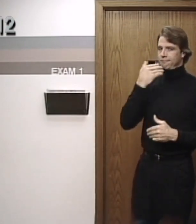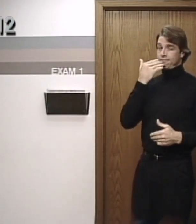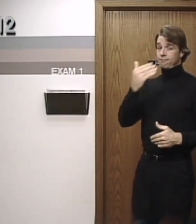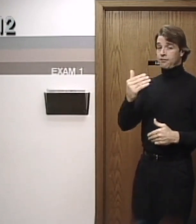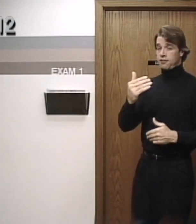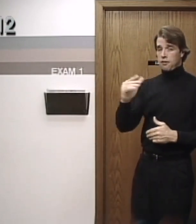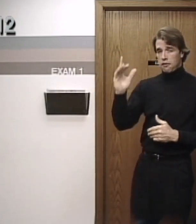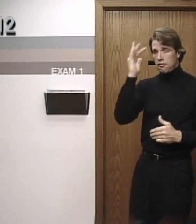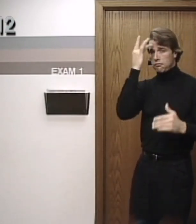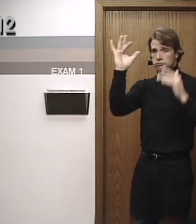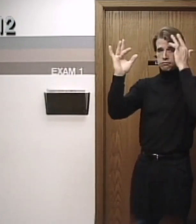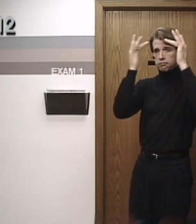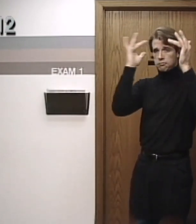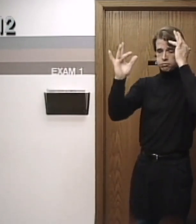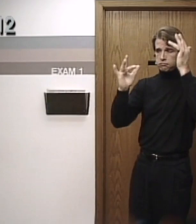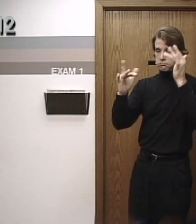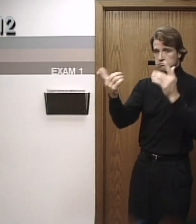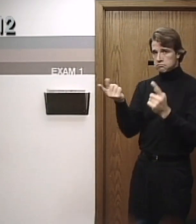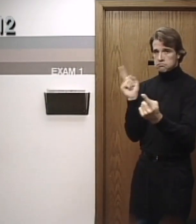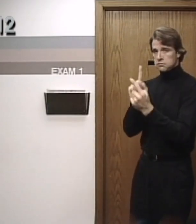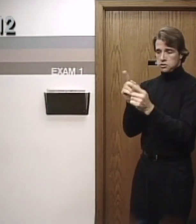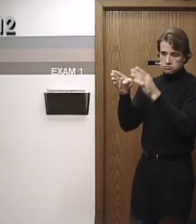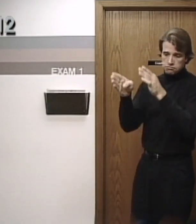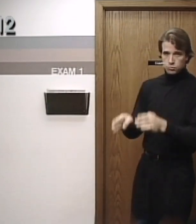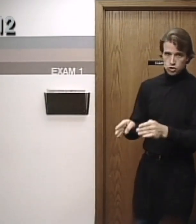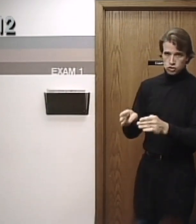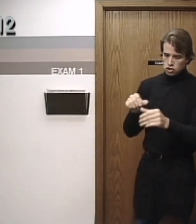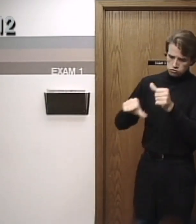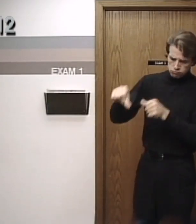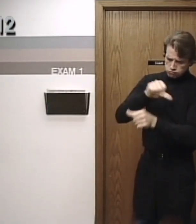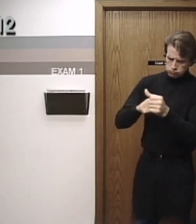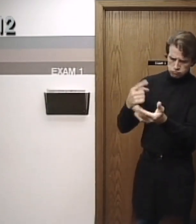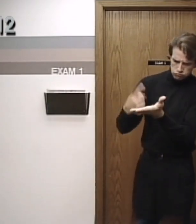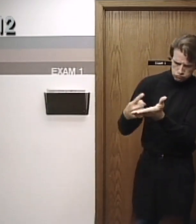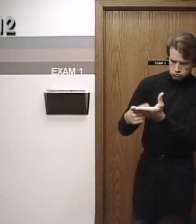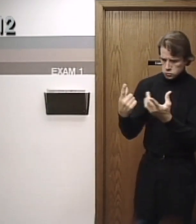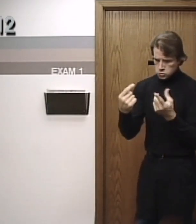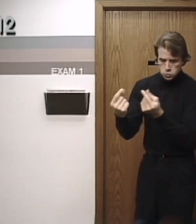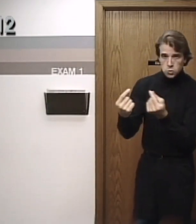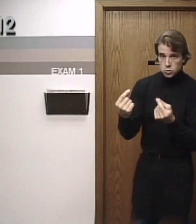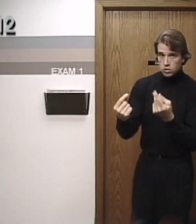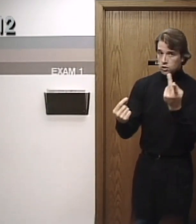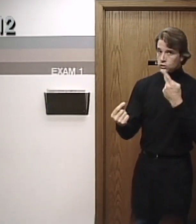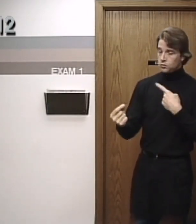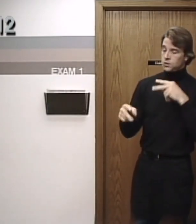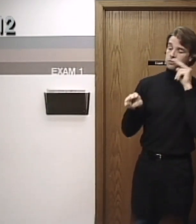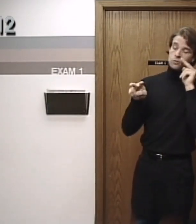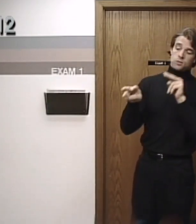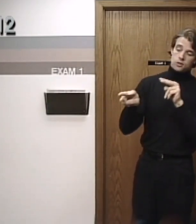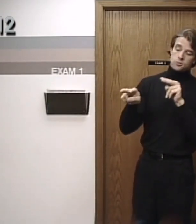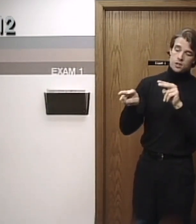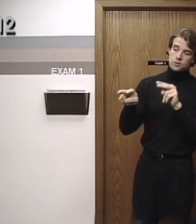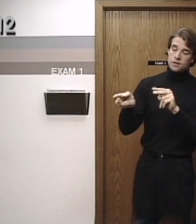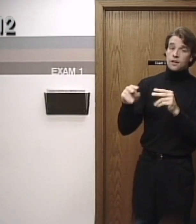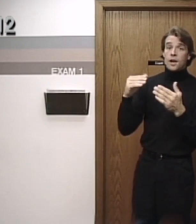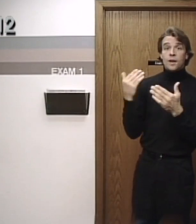doctor who is very handsome and brilliant as he meets with his patients. Watch his